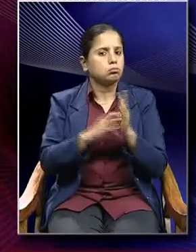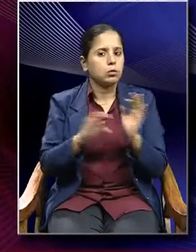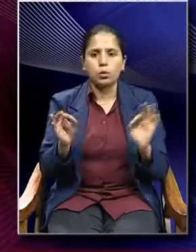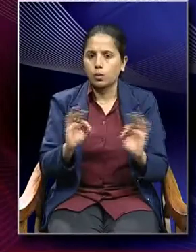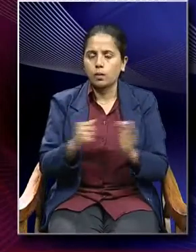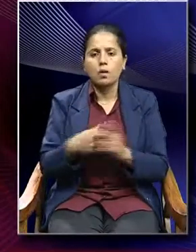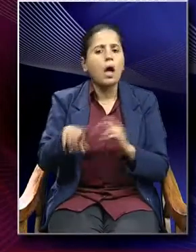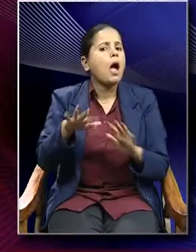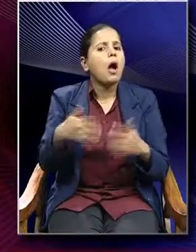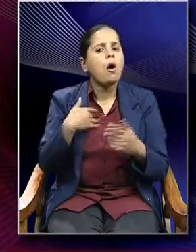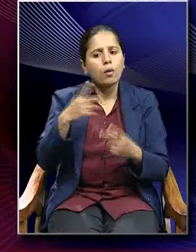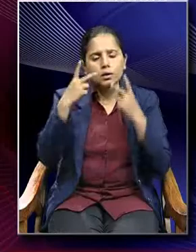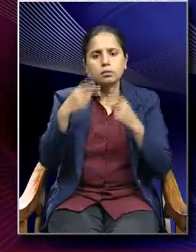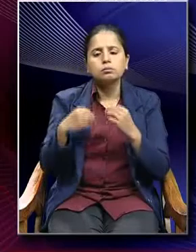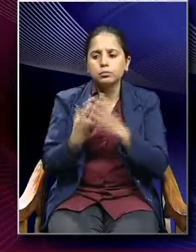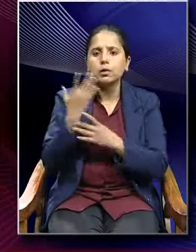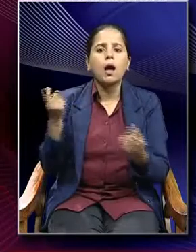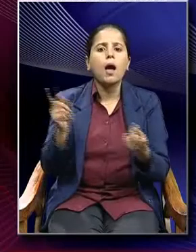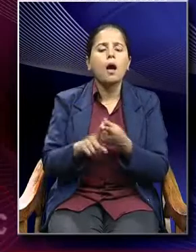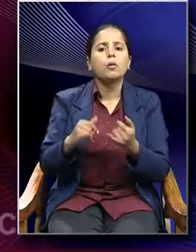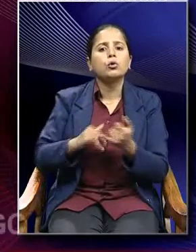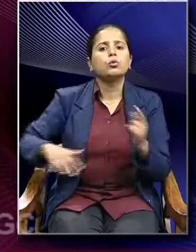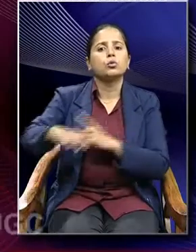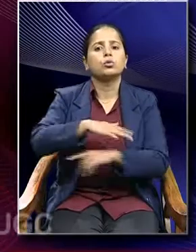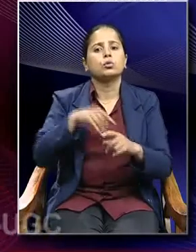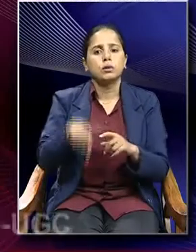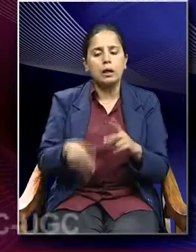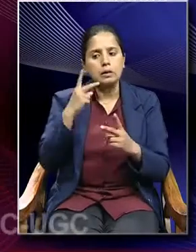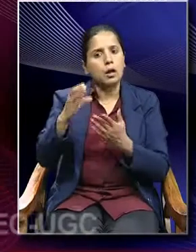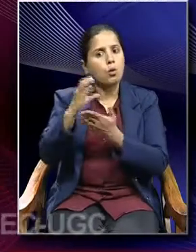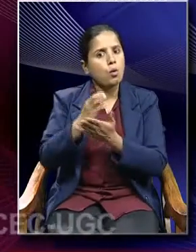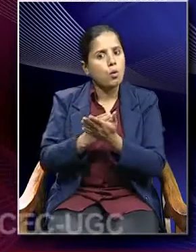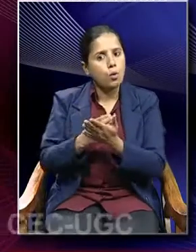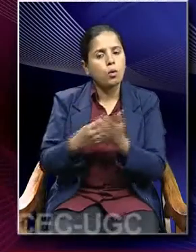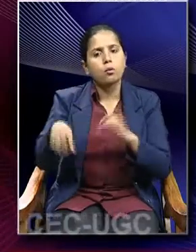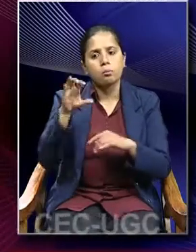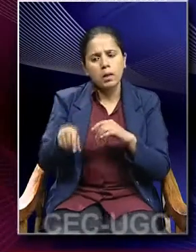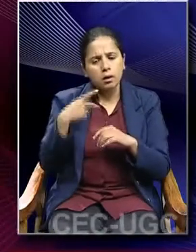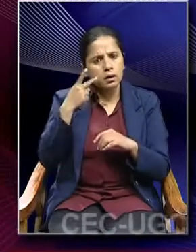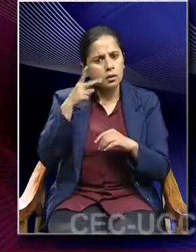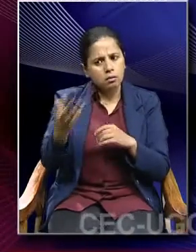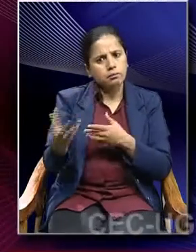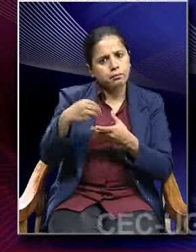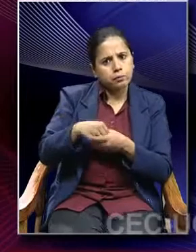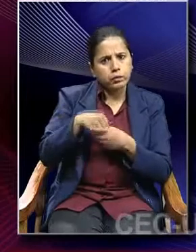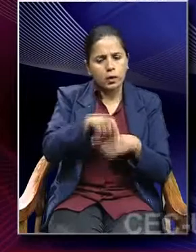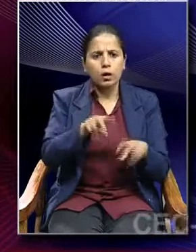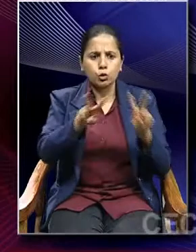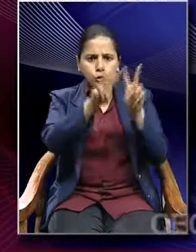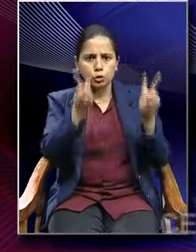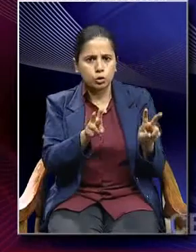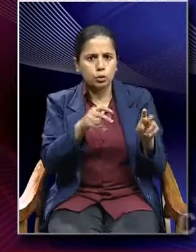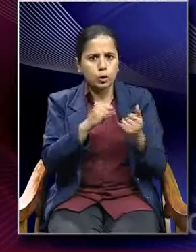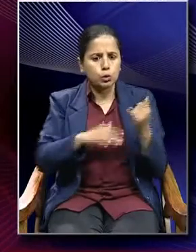do we look into the emergence of sociology as a discipline? Is to locate it within the context of